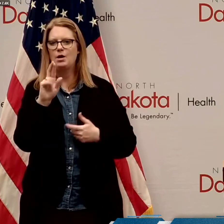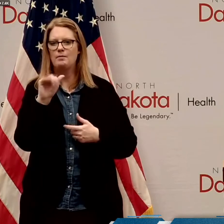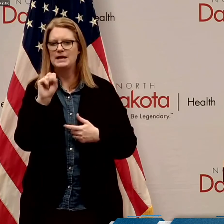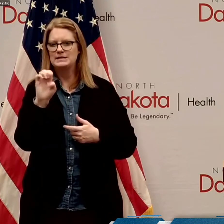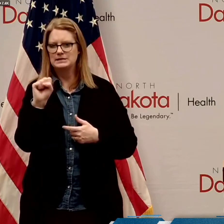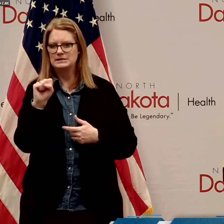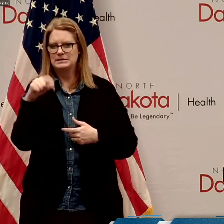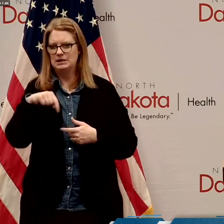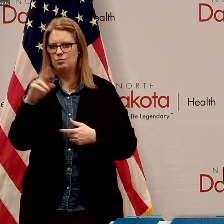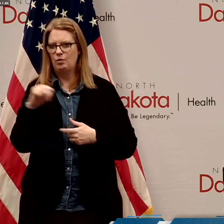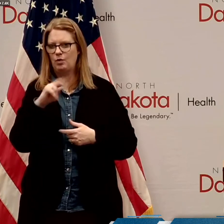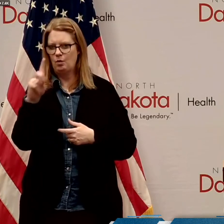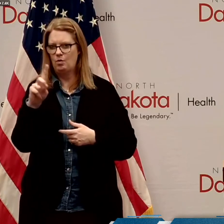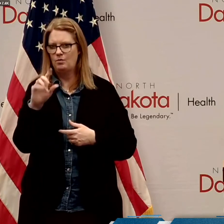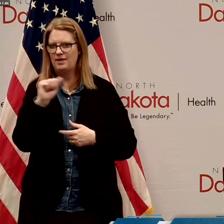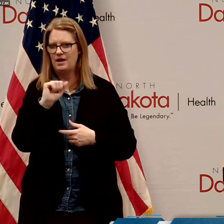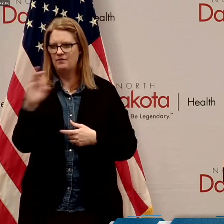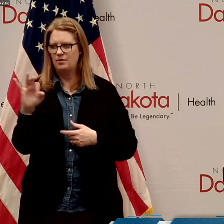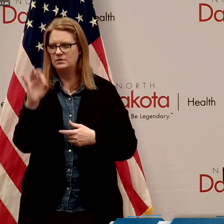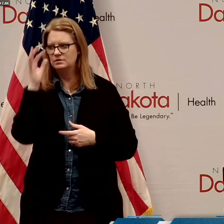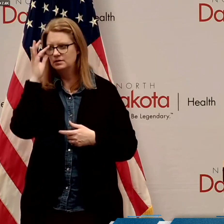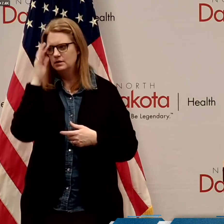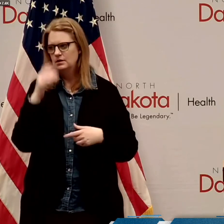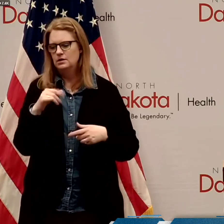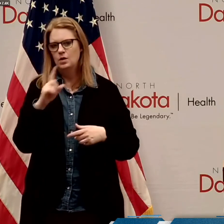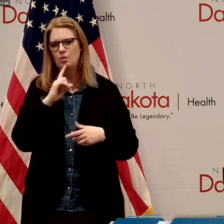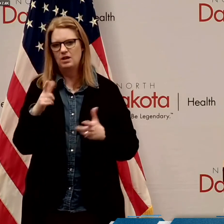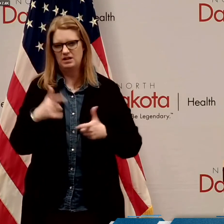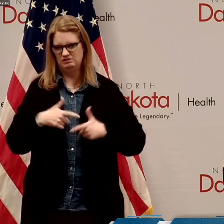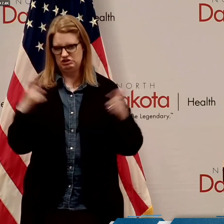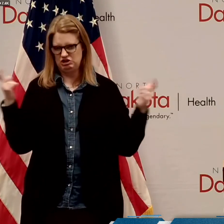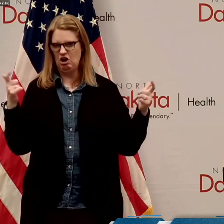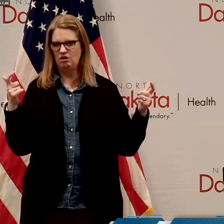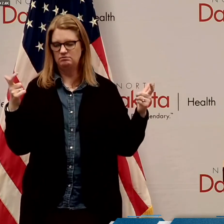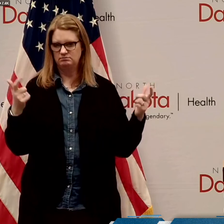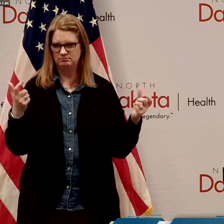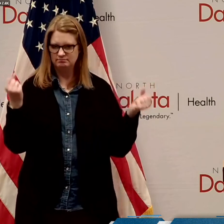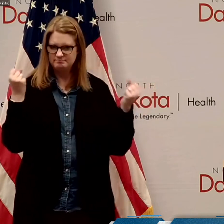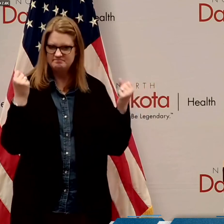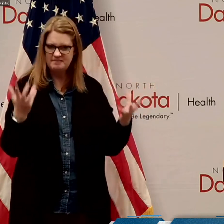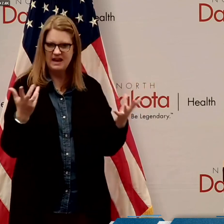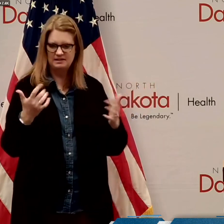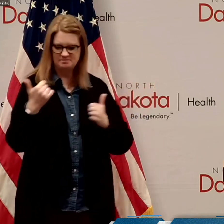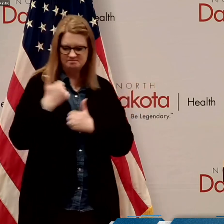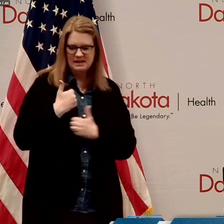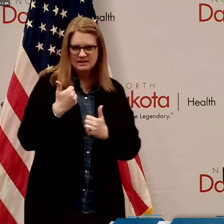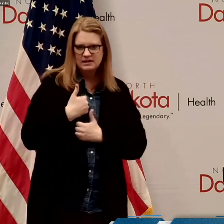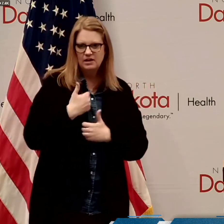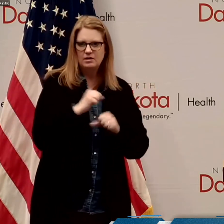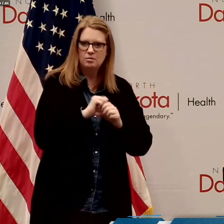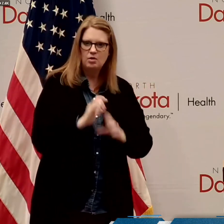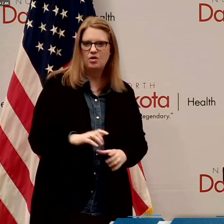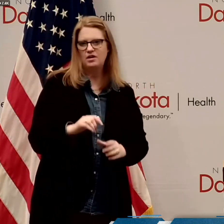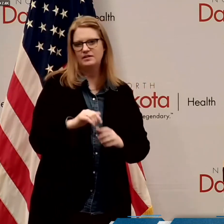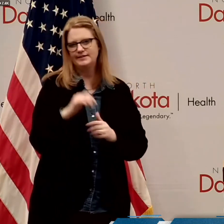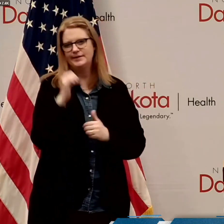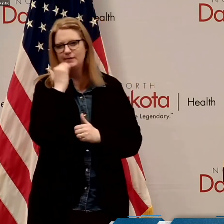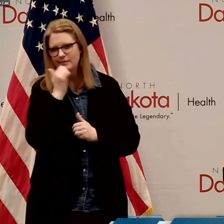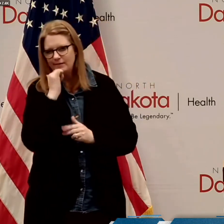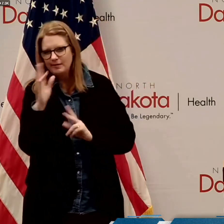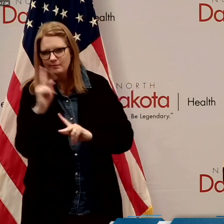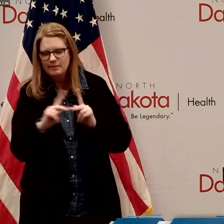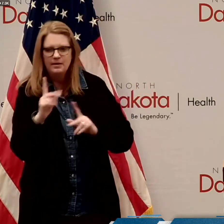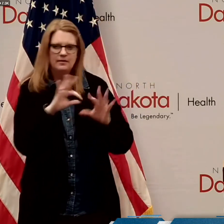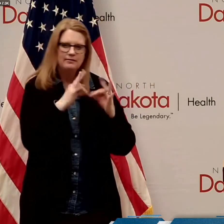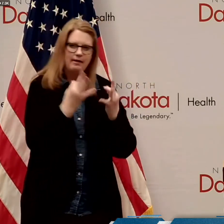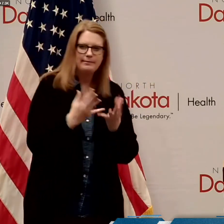Dakota, and these are big operations with lots of military employees, civilian employees, families,